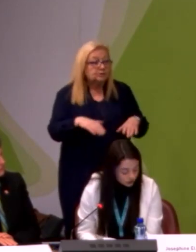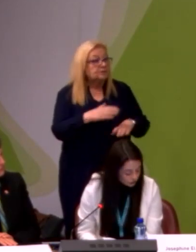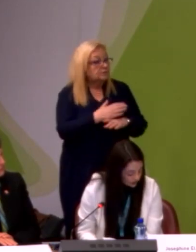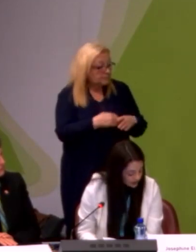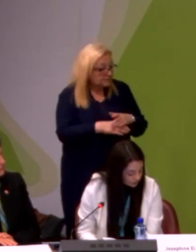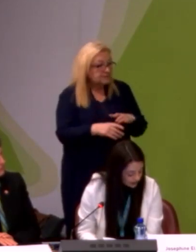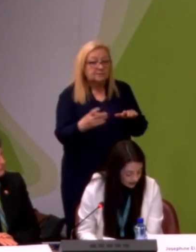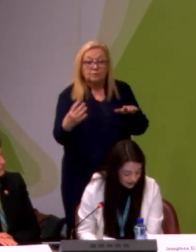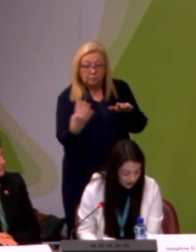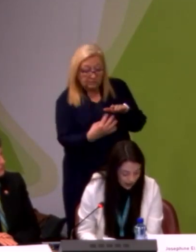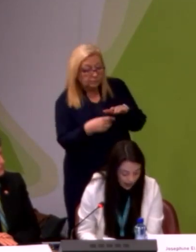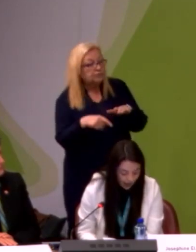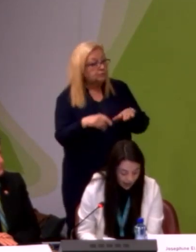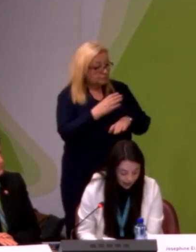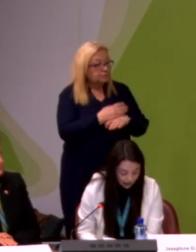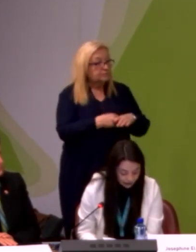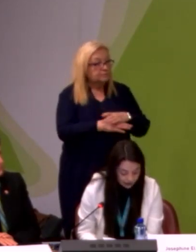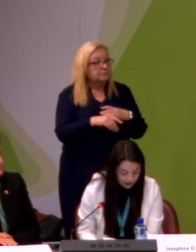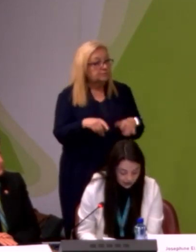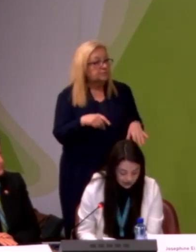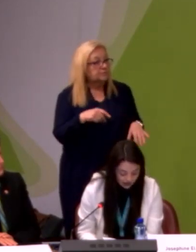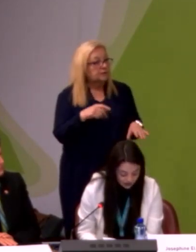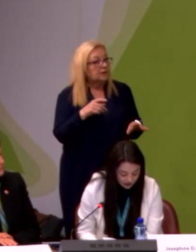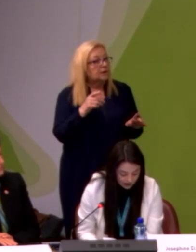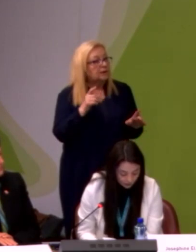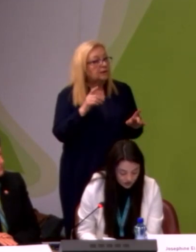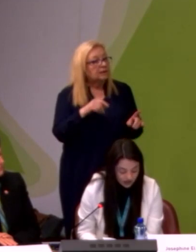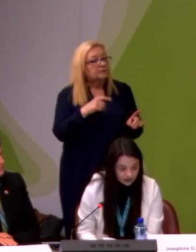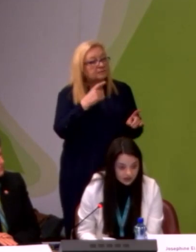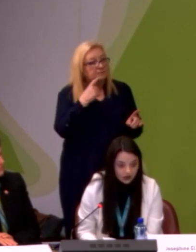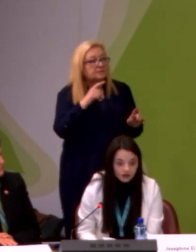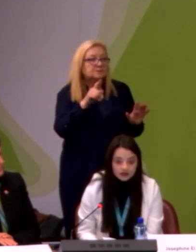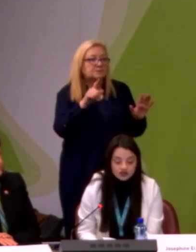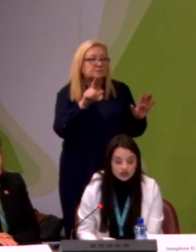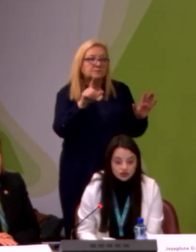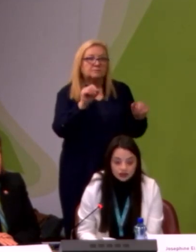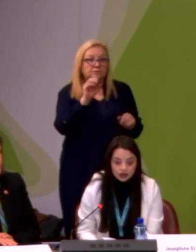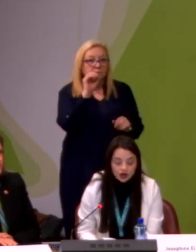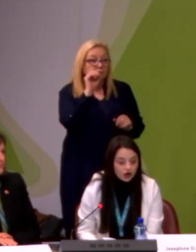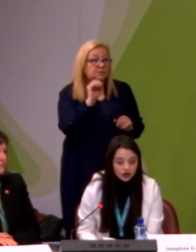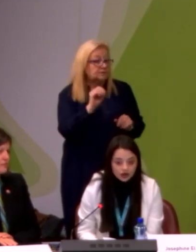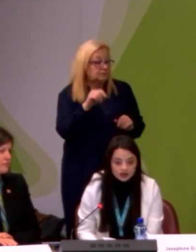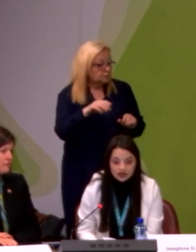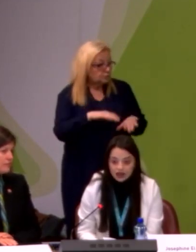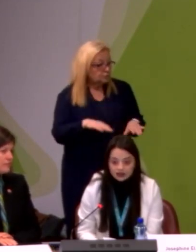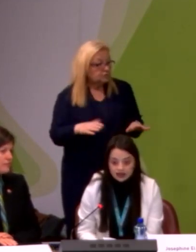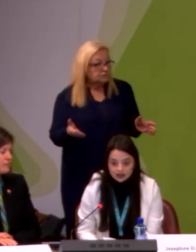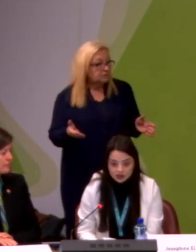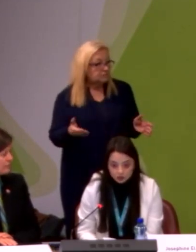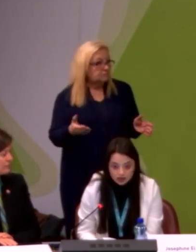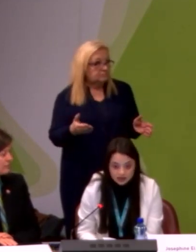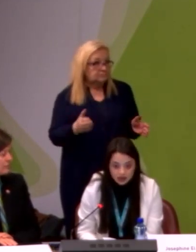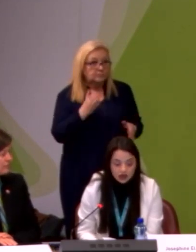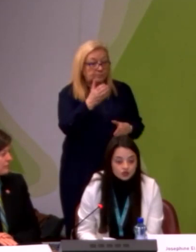refugee children with disabilities. And 70% of these children are not